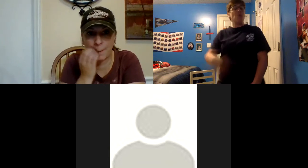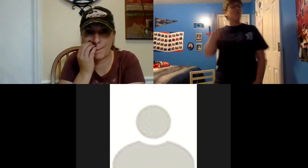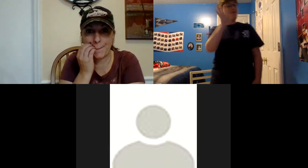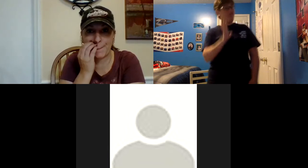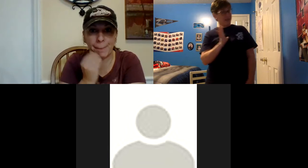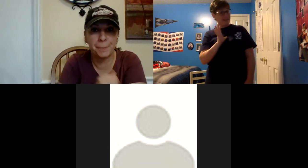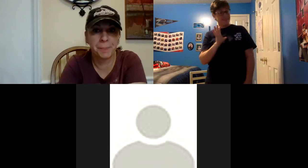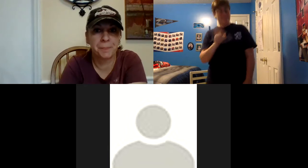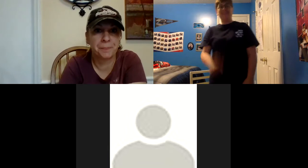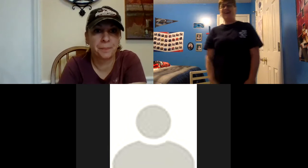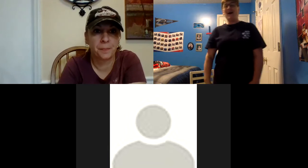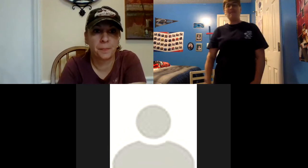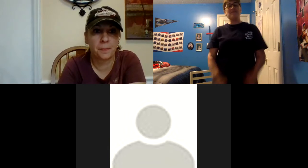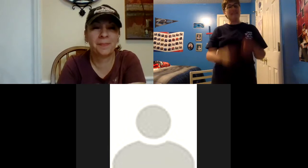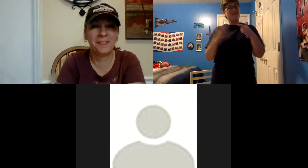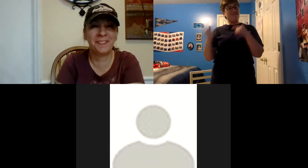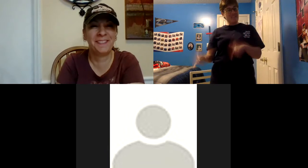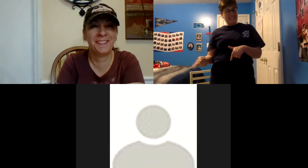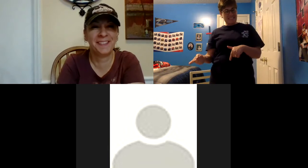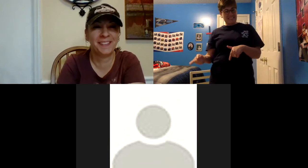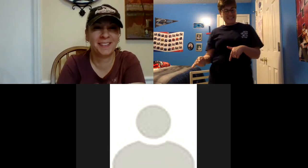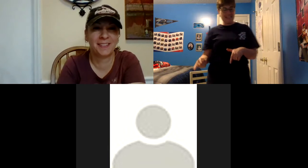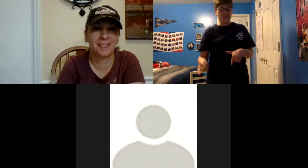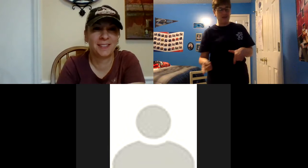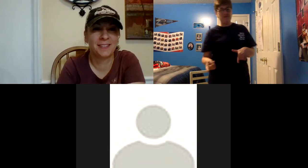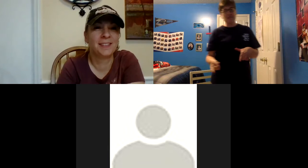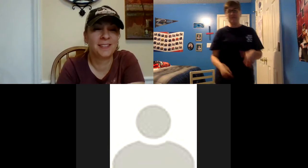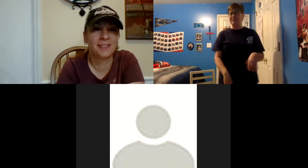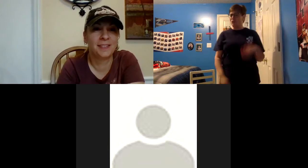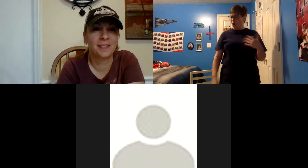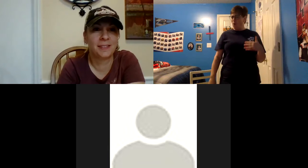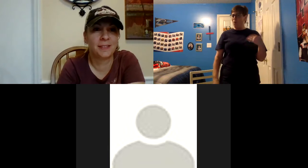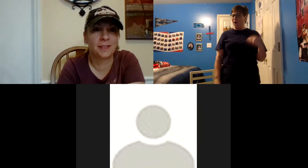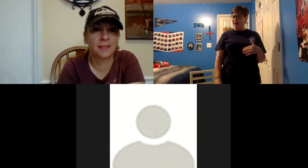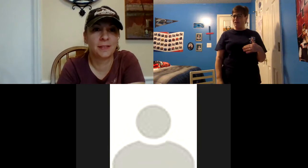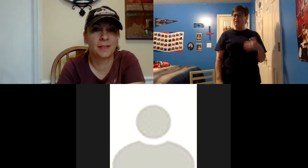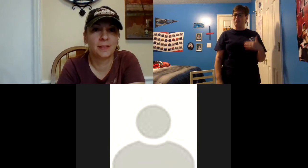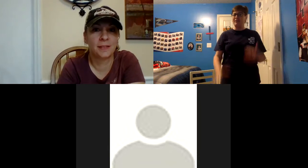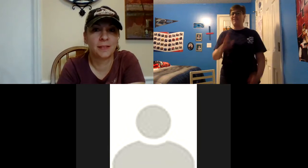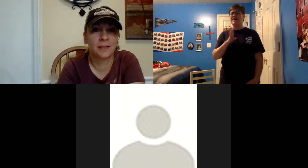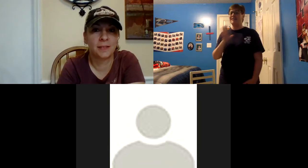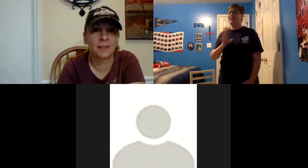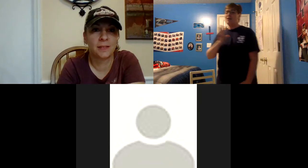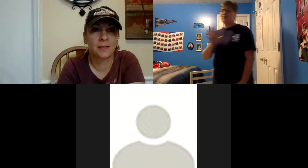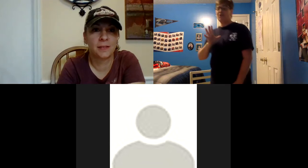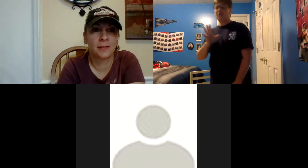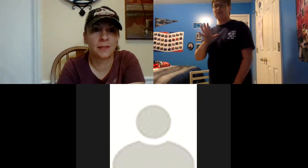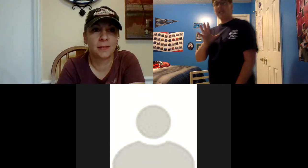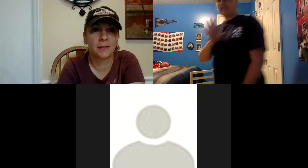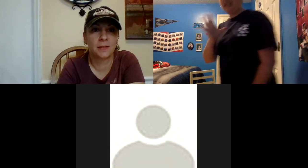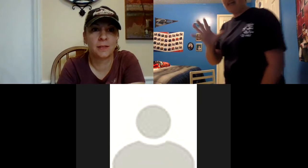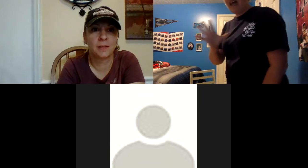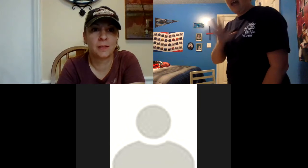one will be fine. But then fancy, if something is, oh, wow, that's really fine.